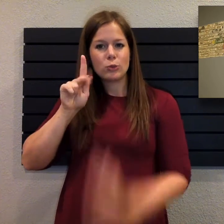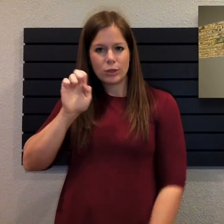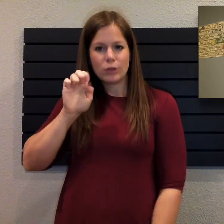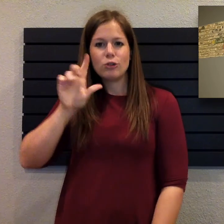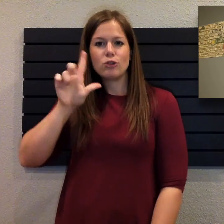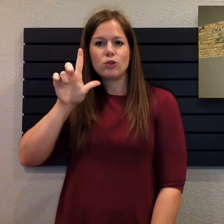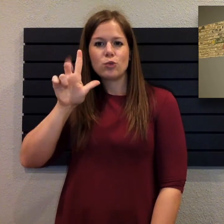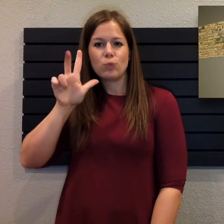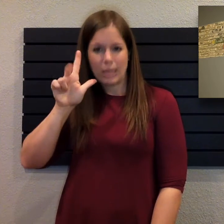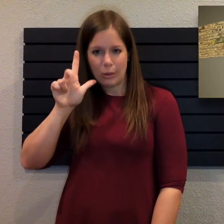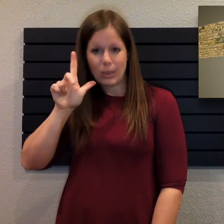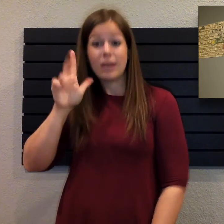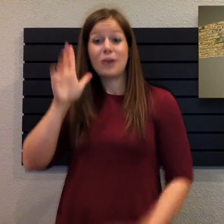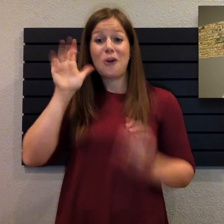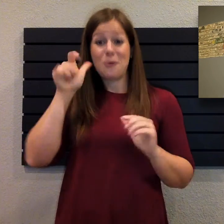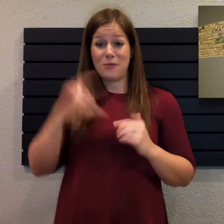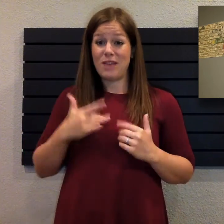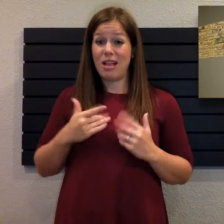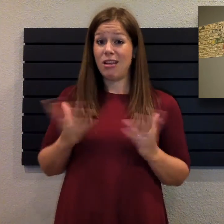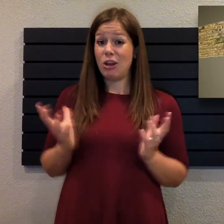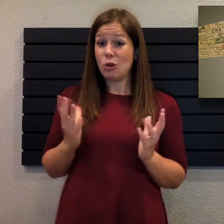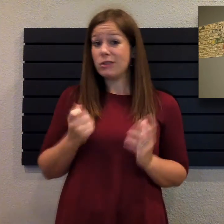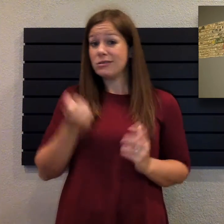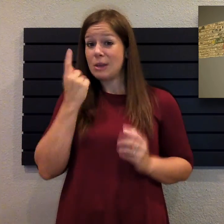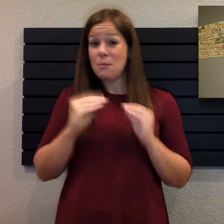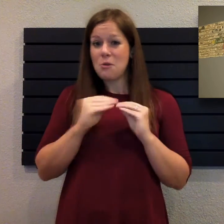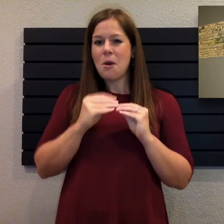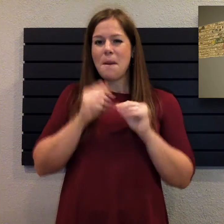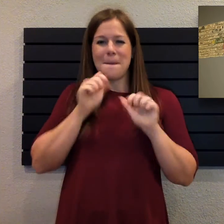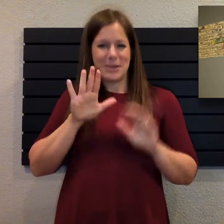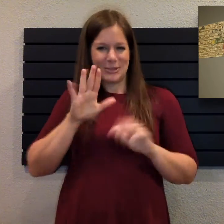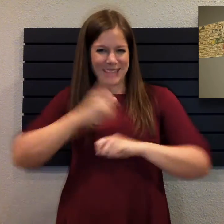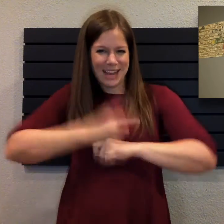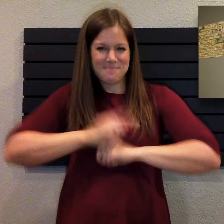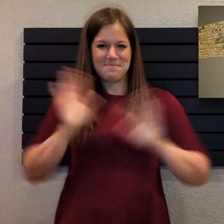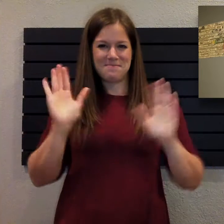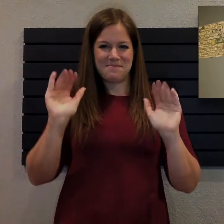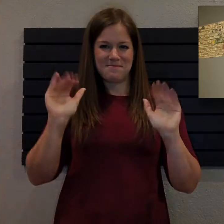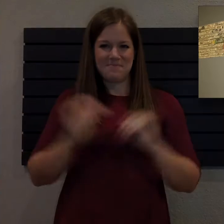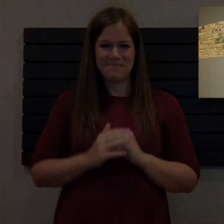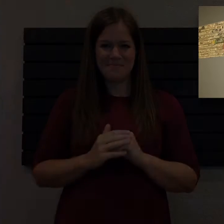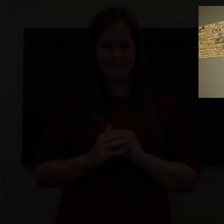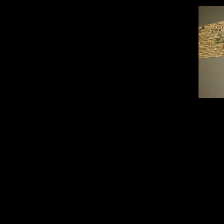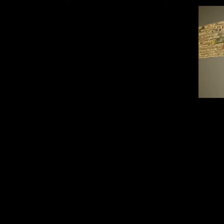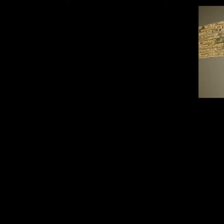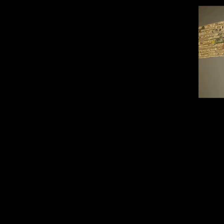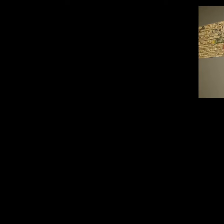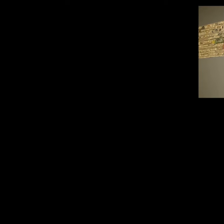Luke 23. So hopefully that is encouraging to you. Have a blessed day. We'll see you tomorrow.